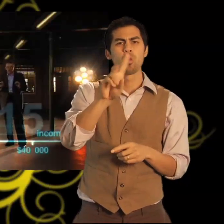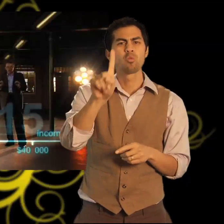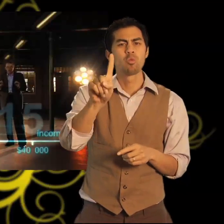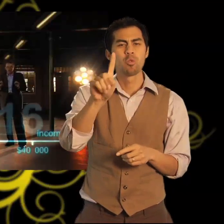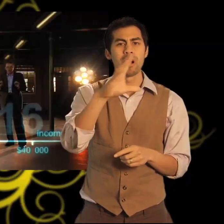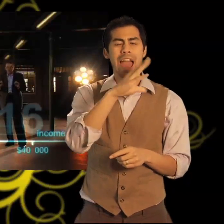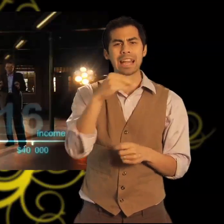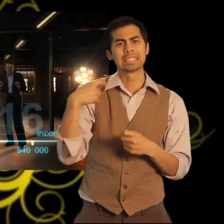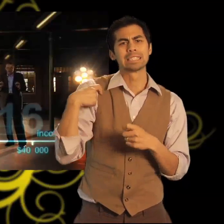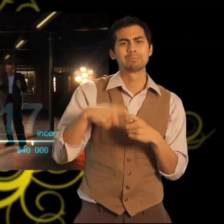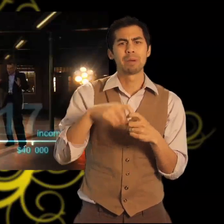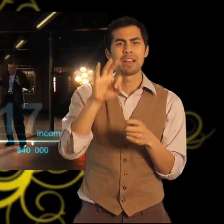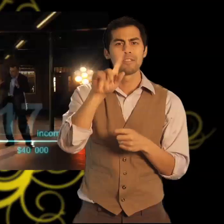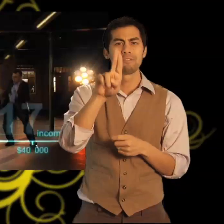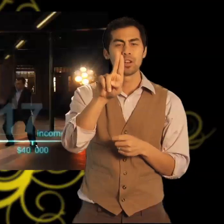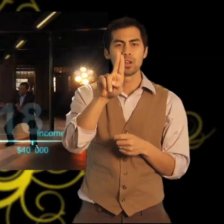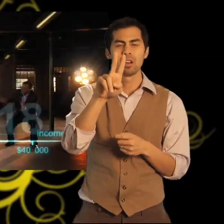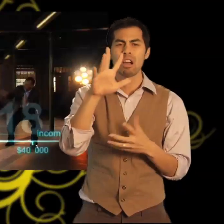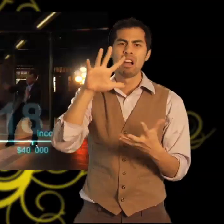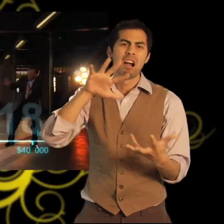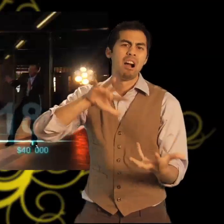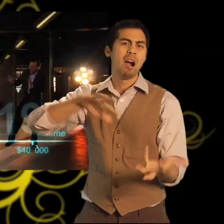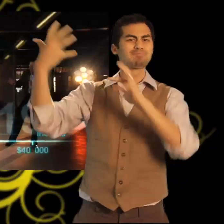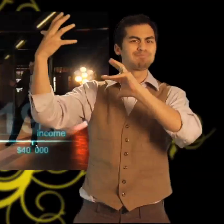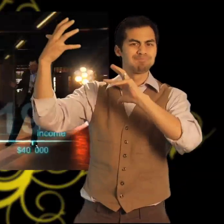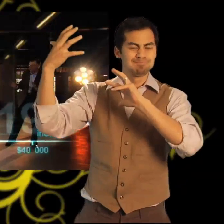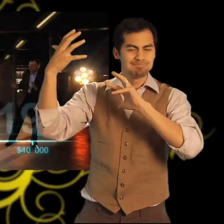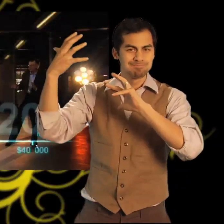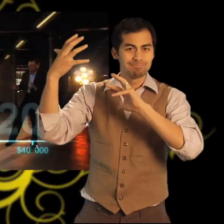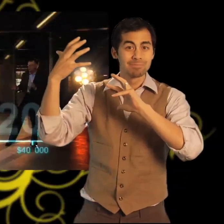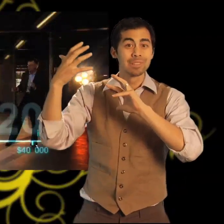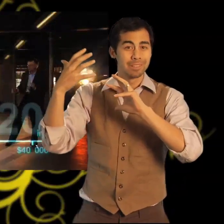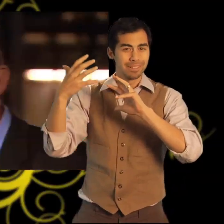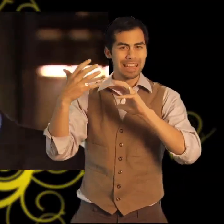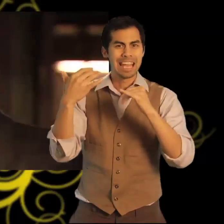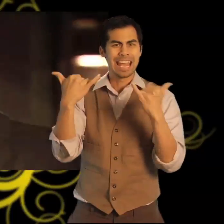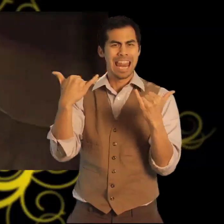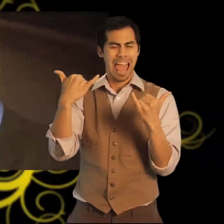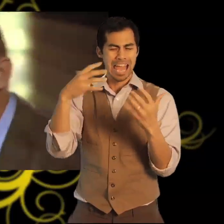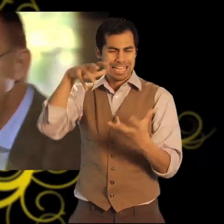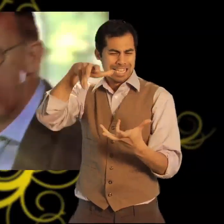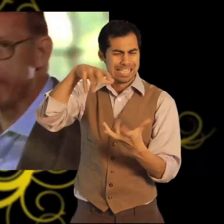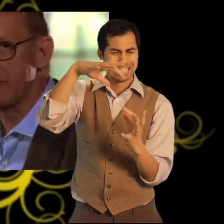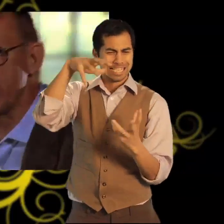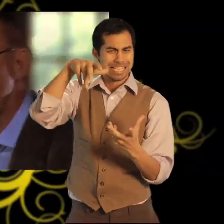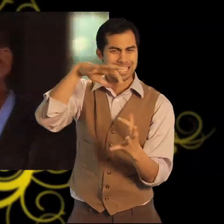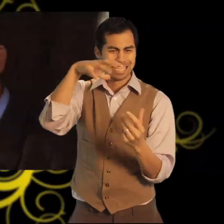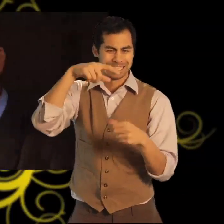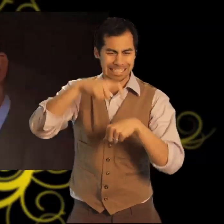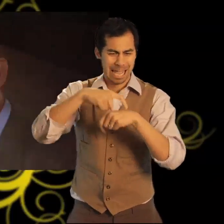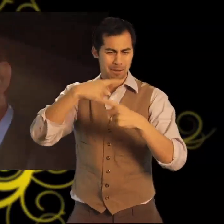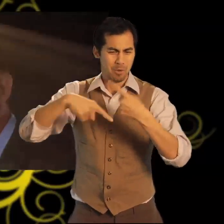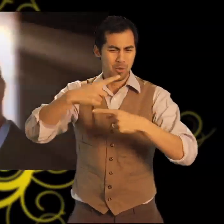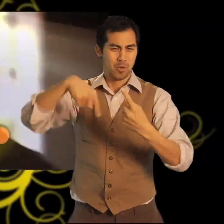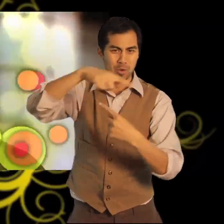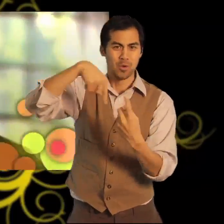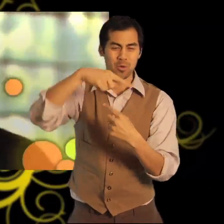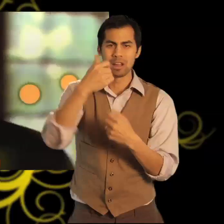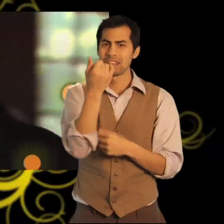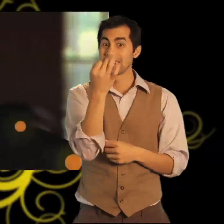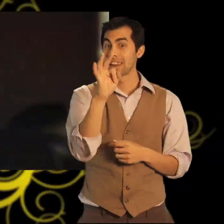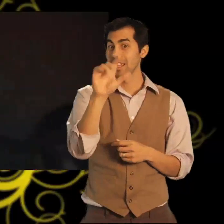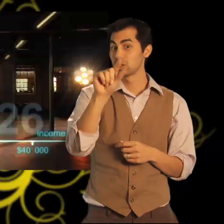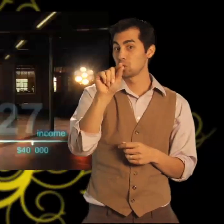the Spanish flu epidemic. What a catastrophe! And now I speed up through the 1920s